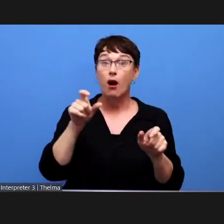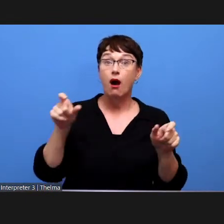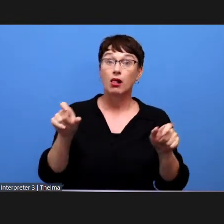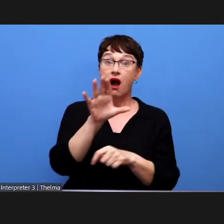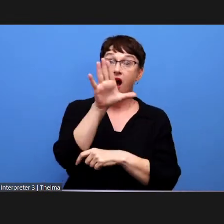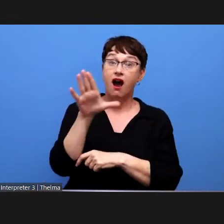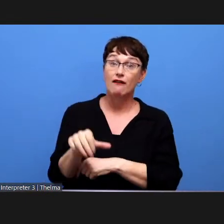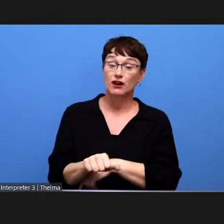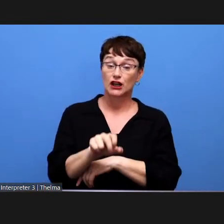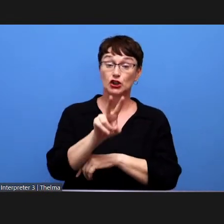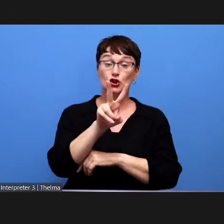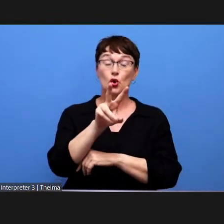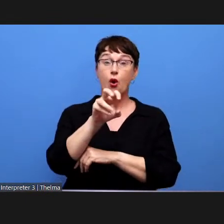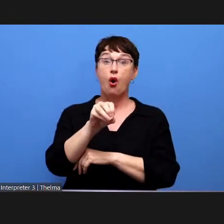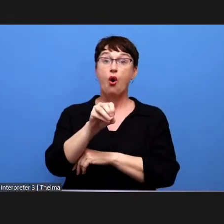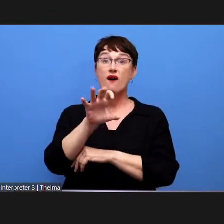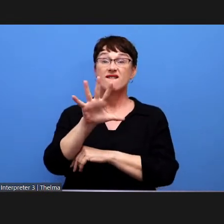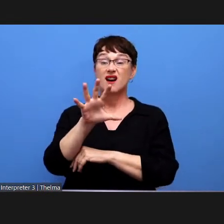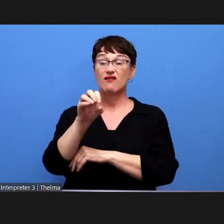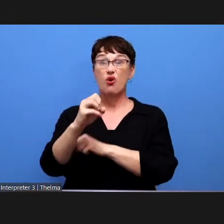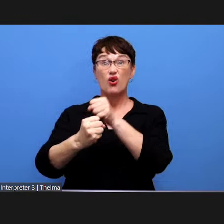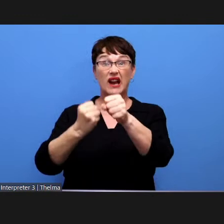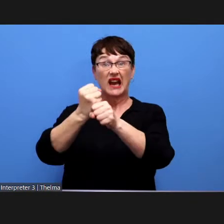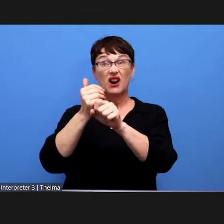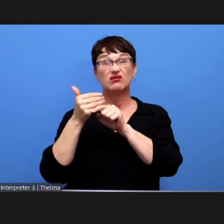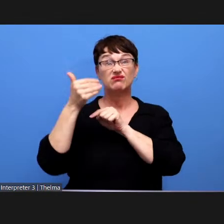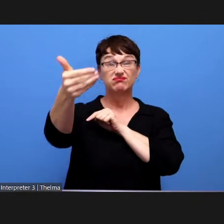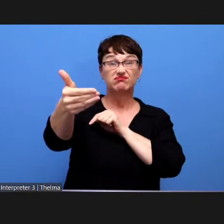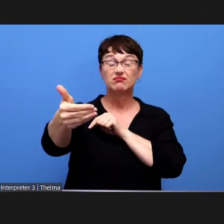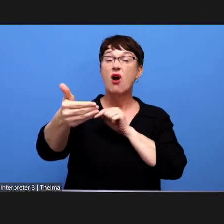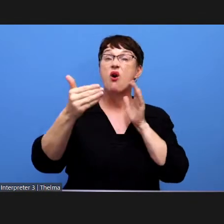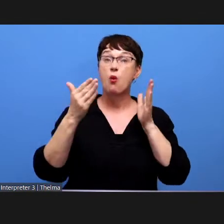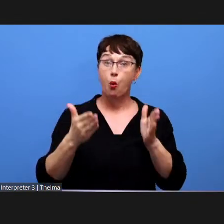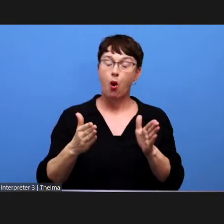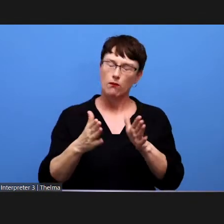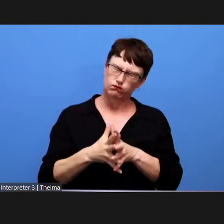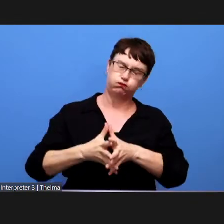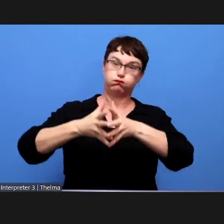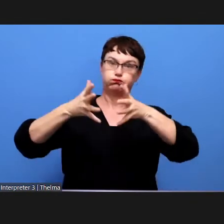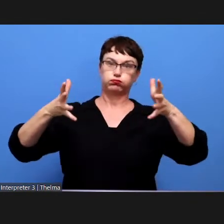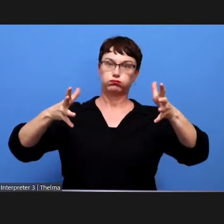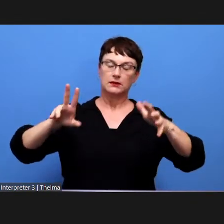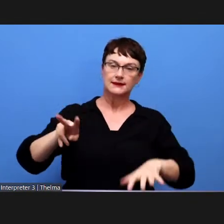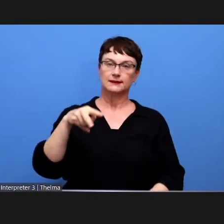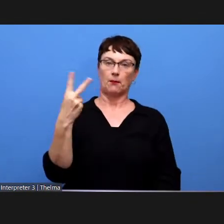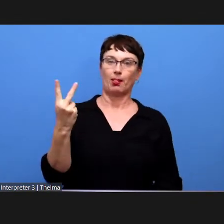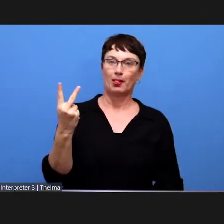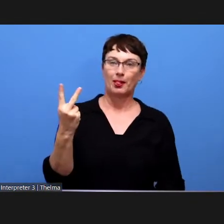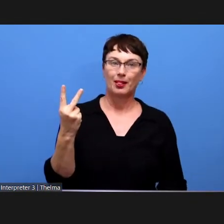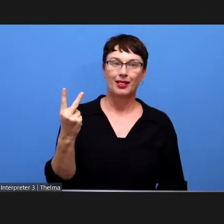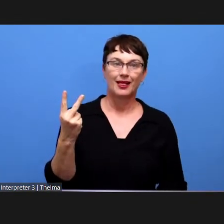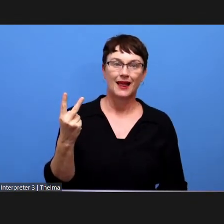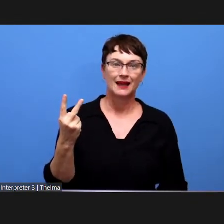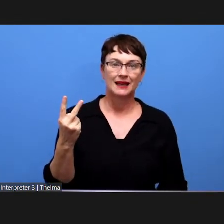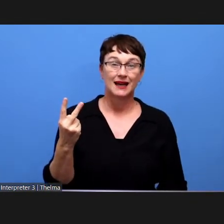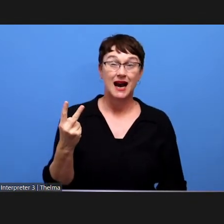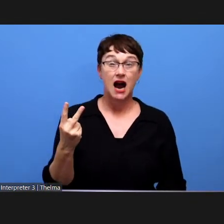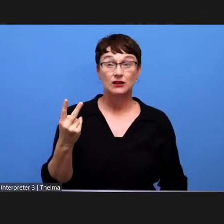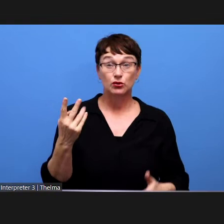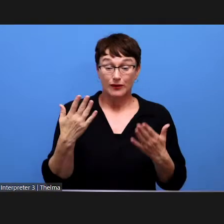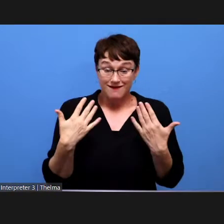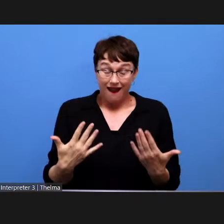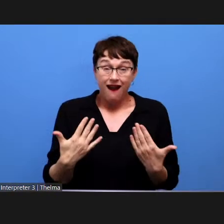water and sanitation, we see that we have an increasing pattern with Northern Africa leading